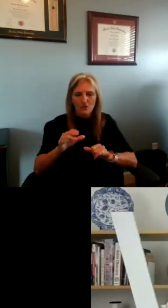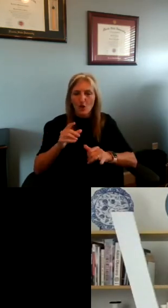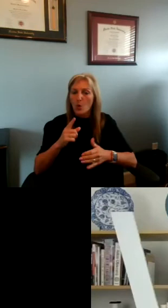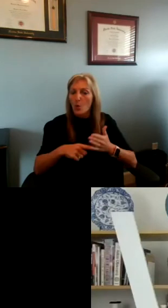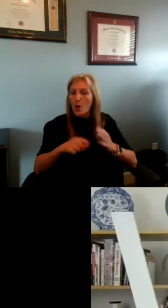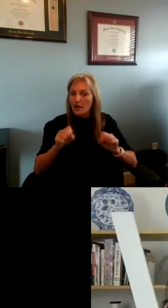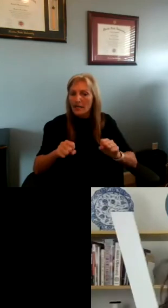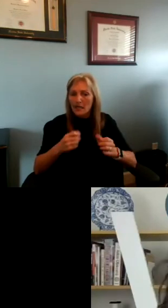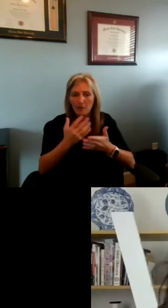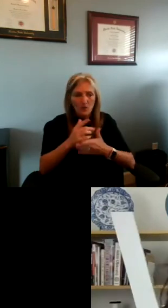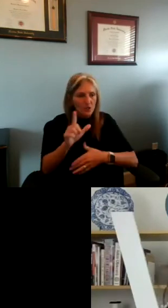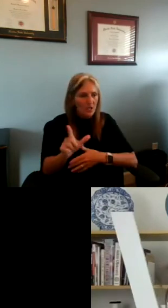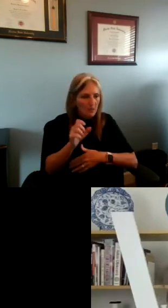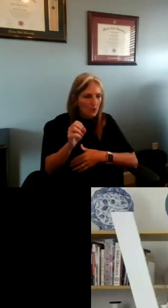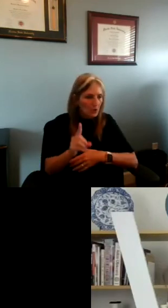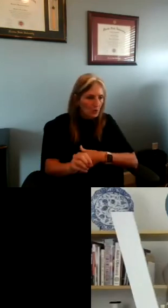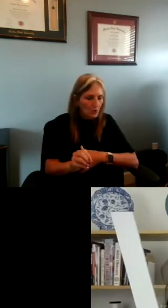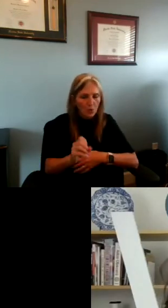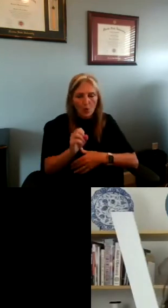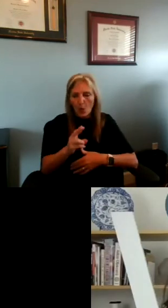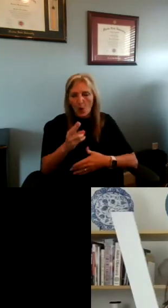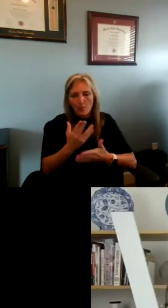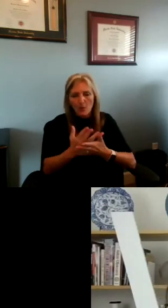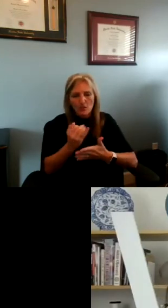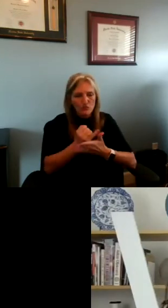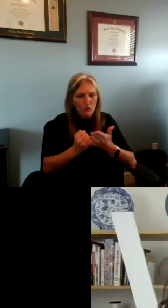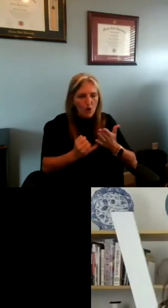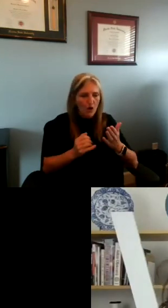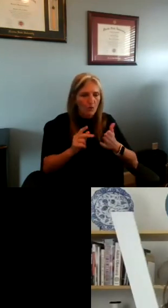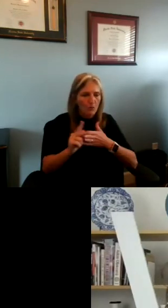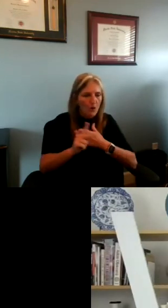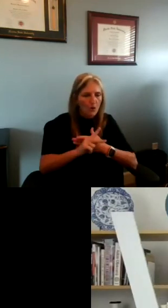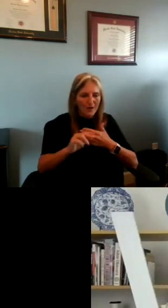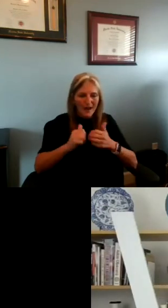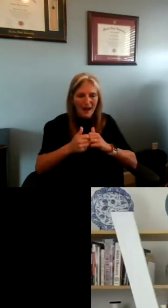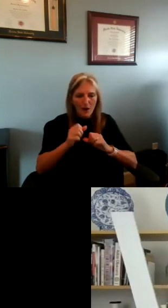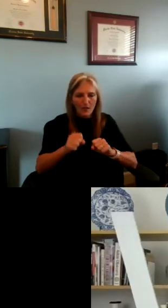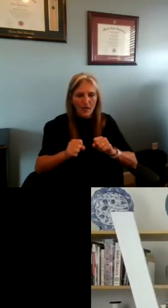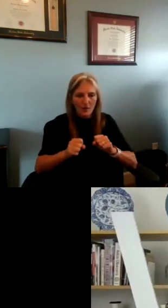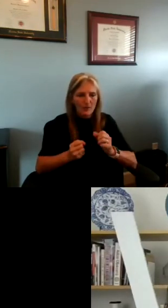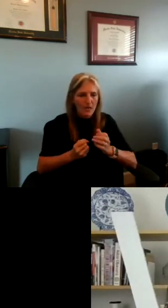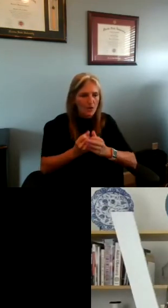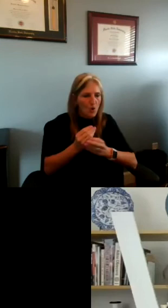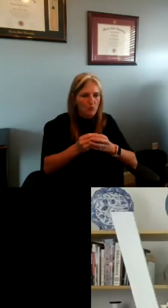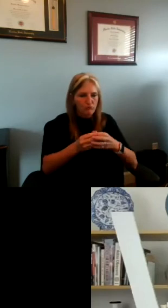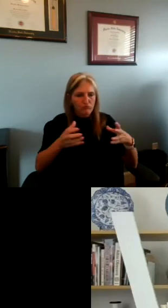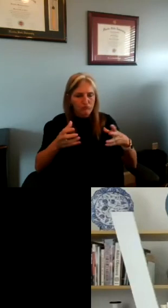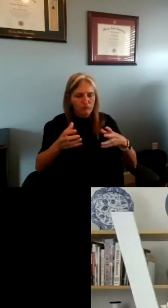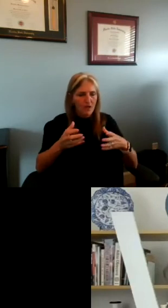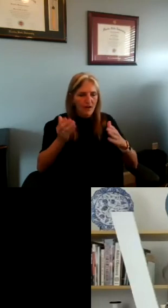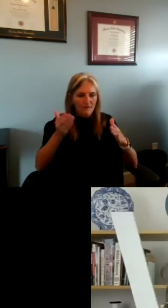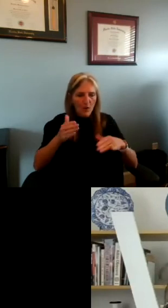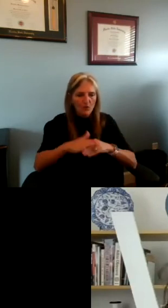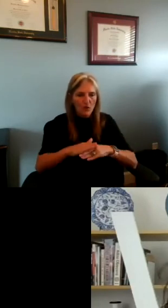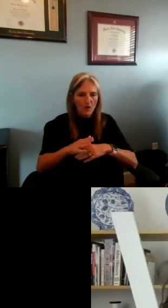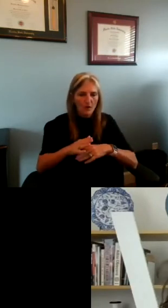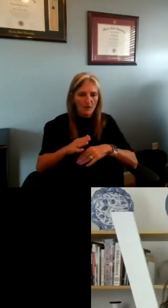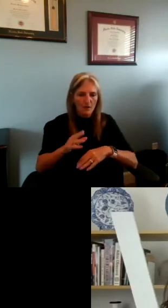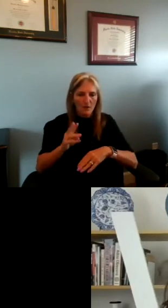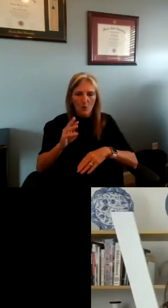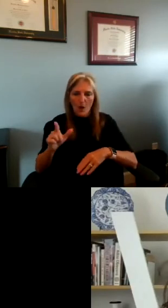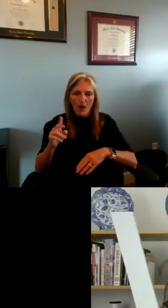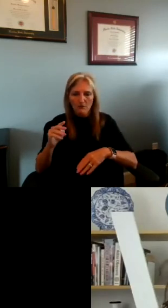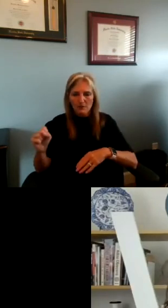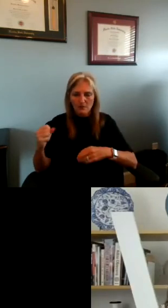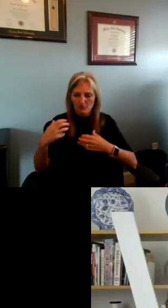do or prison art programs? How can they be employed or grown or expanded to really focus on wellness, both for people